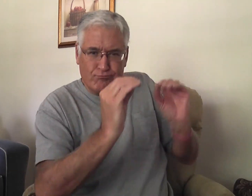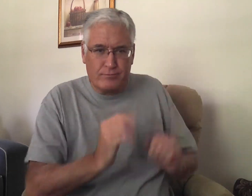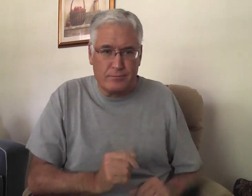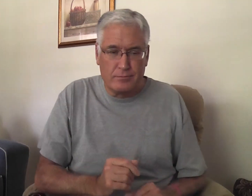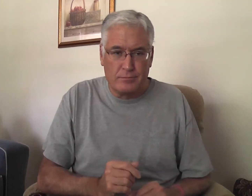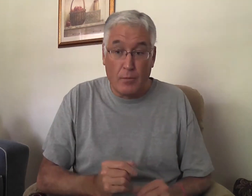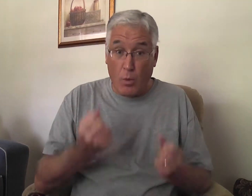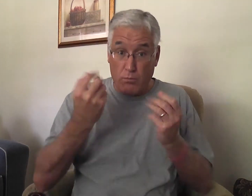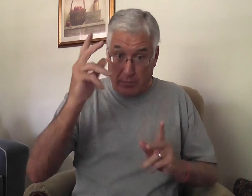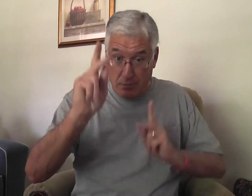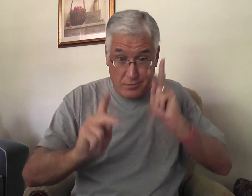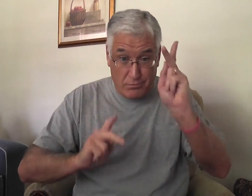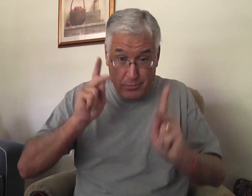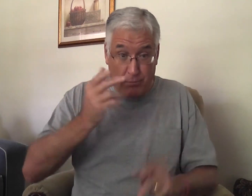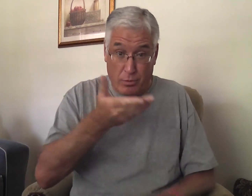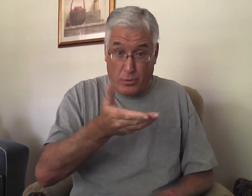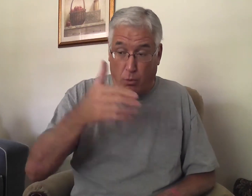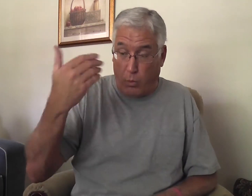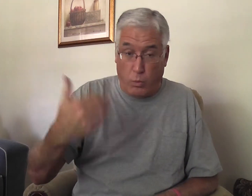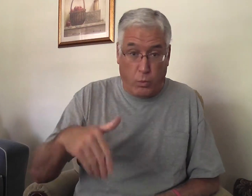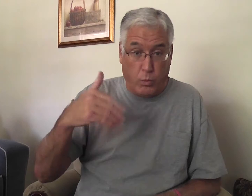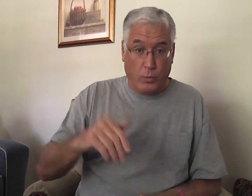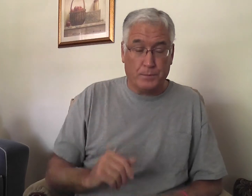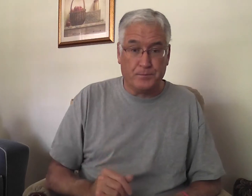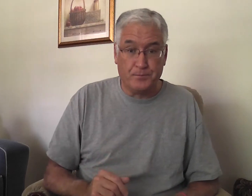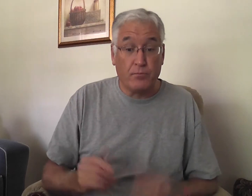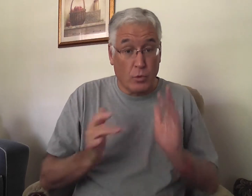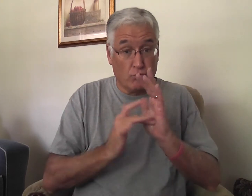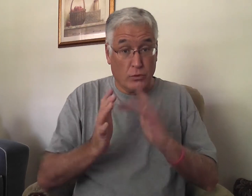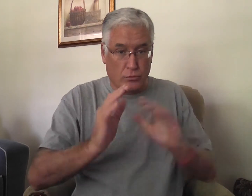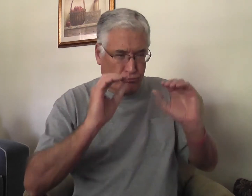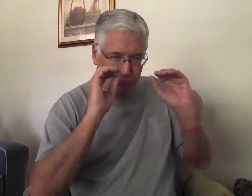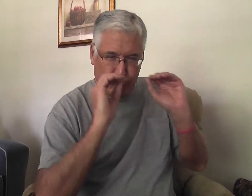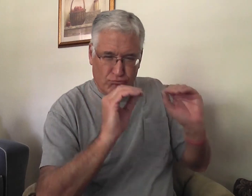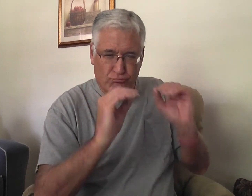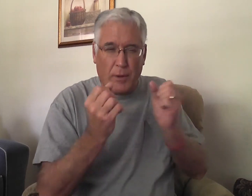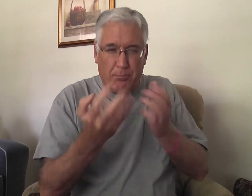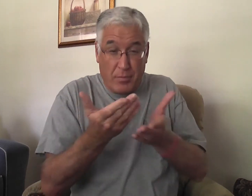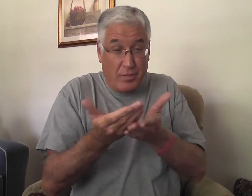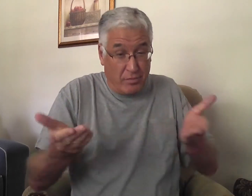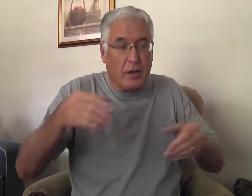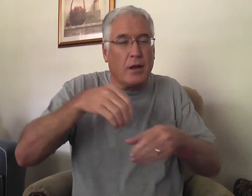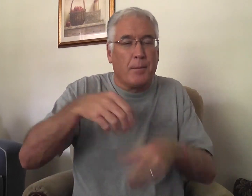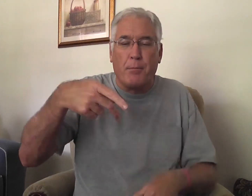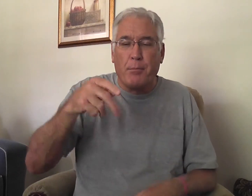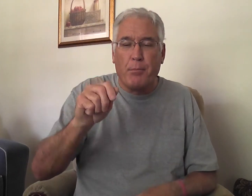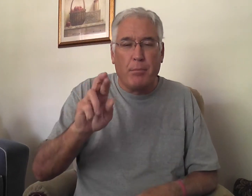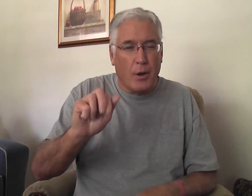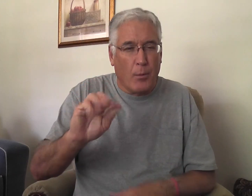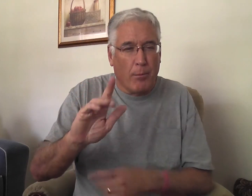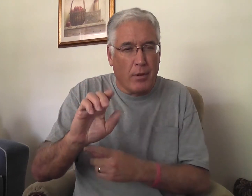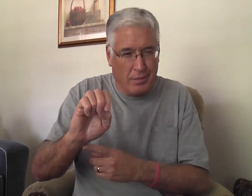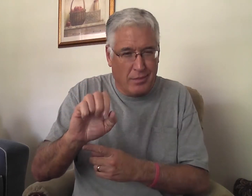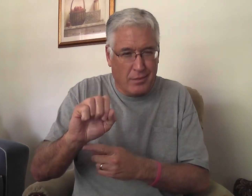on a boat to teach them. Many people were there, so many. Jesus was teaching them about things